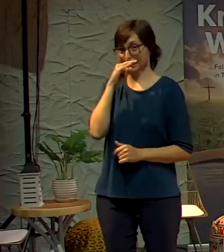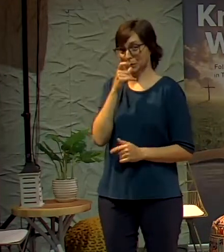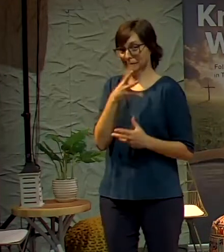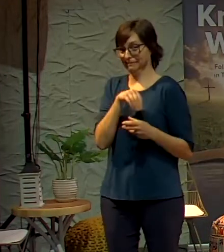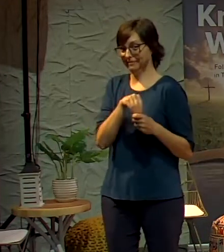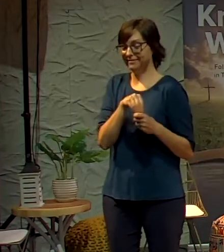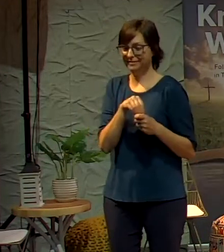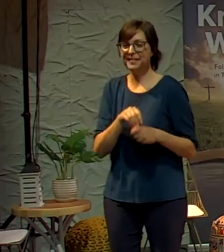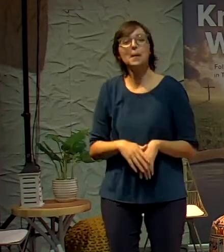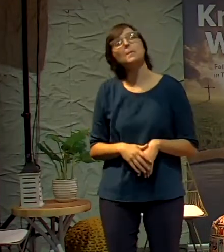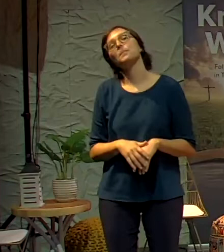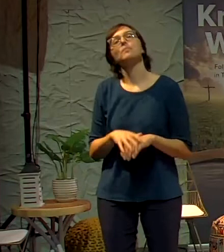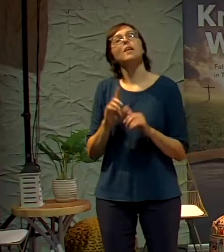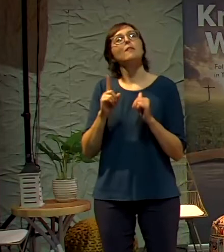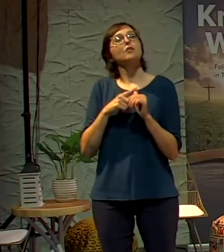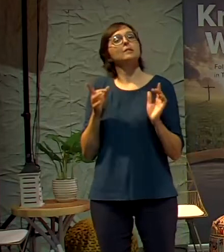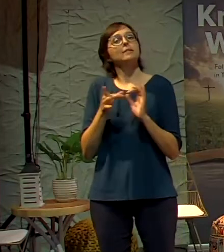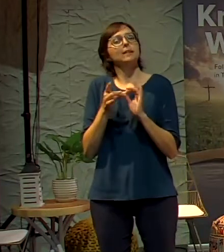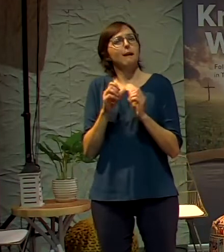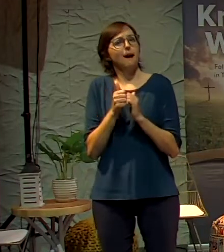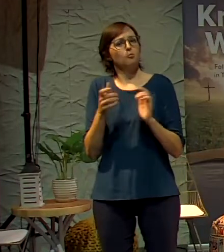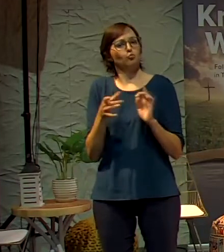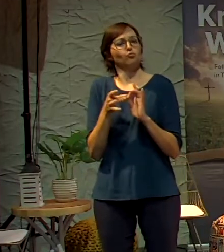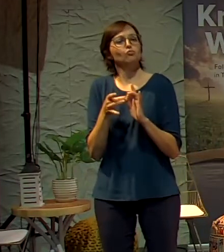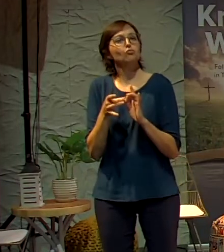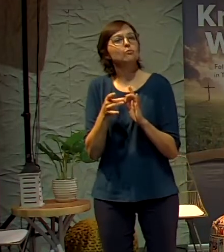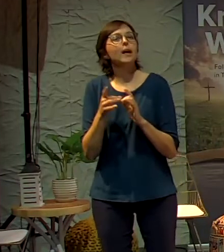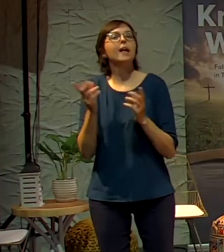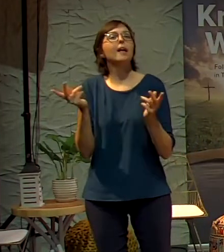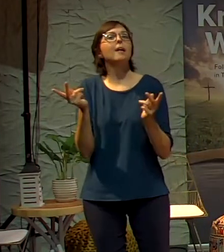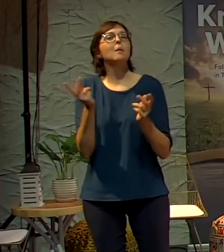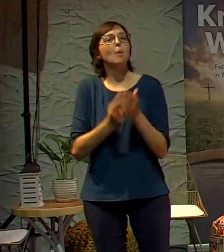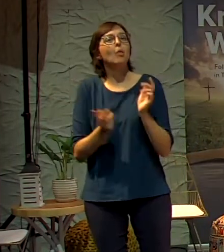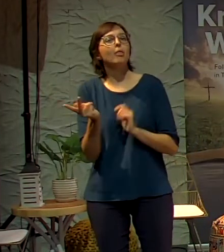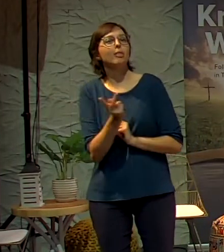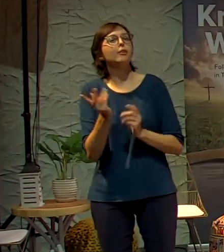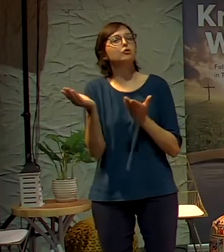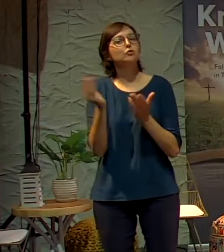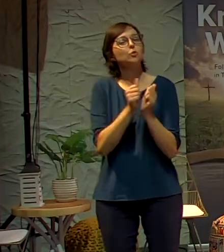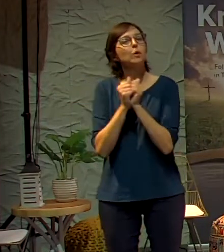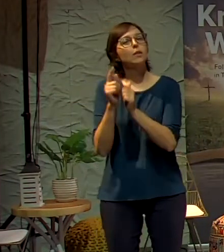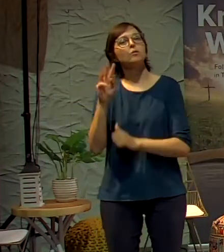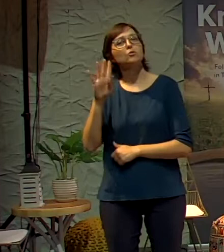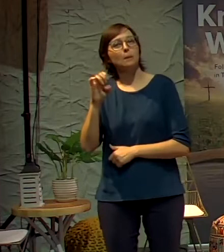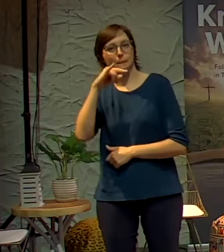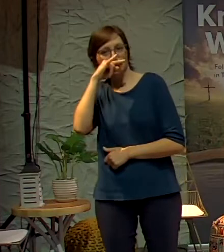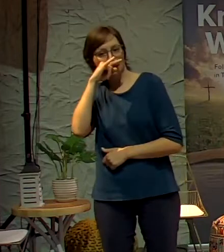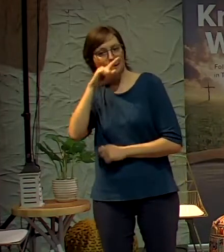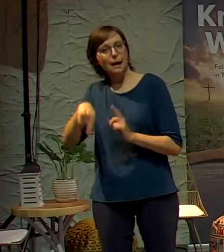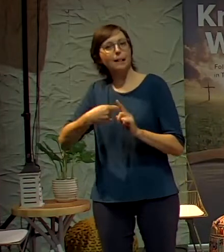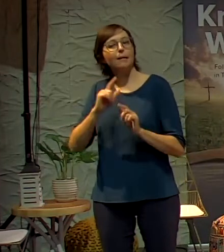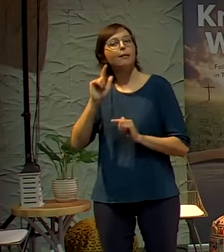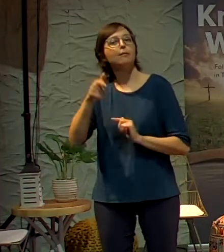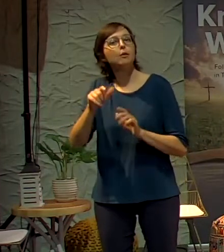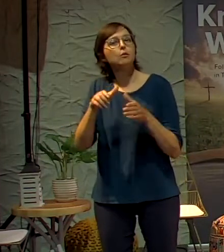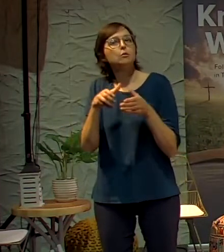they literally said one of our first connections was serving together in Tribe Kids, right? And then leading a small group together and seeing each